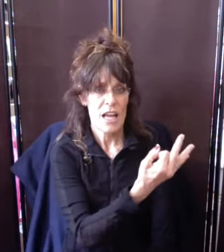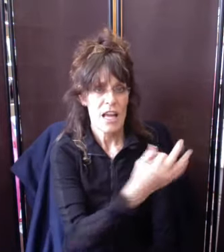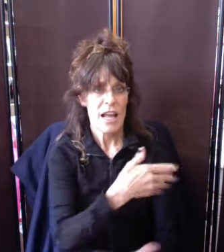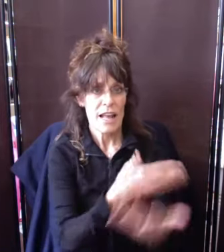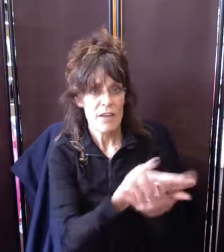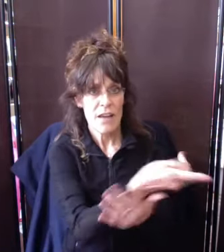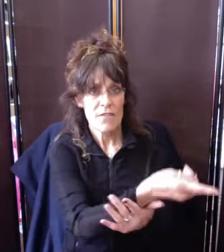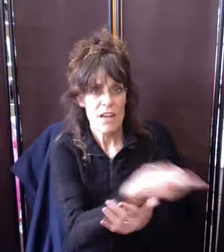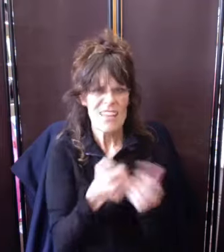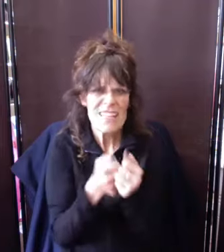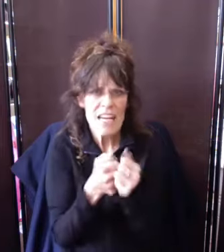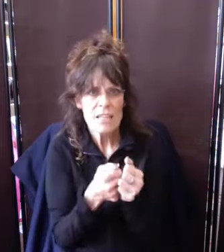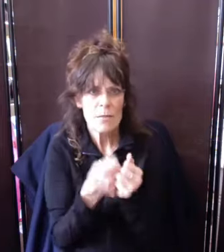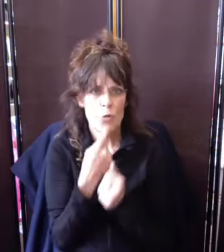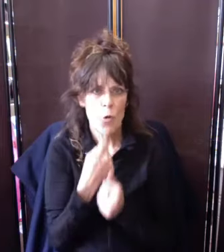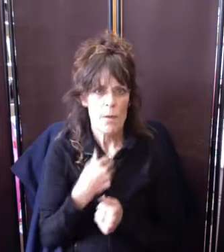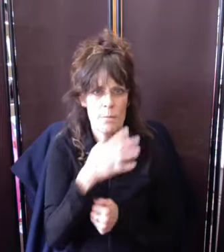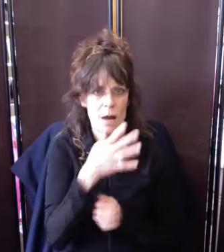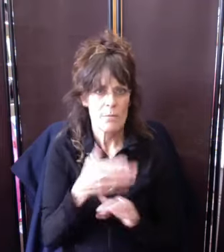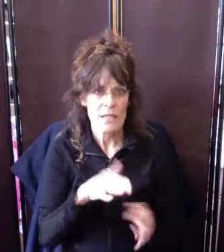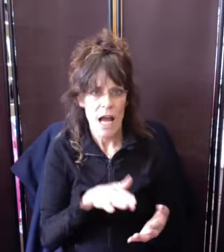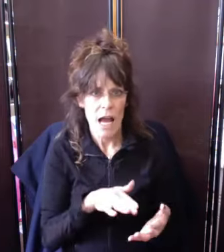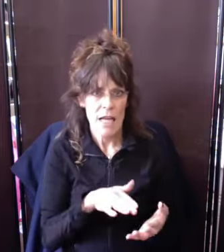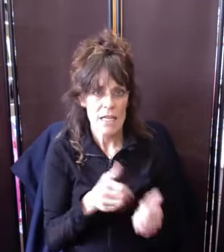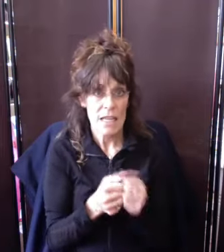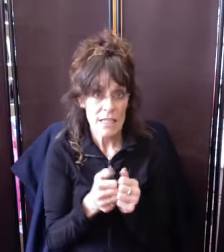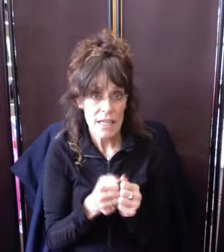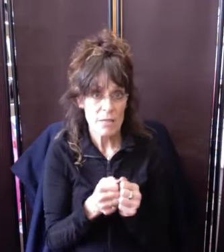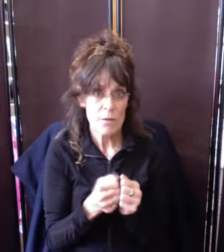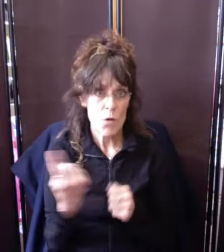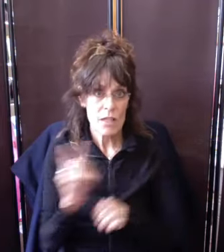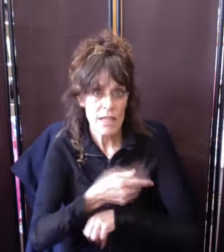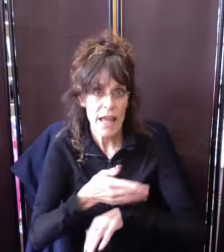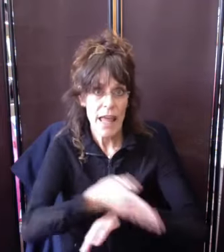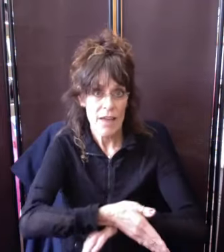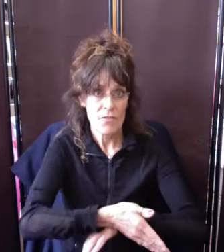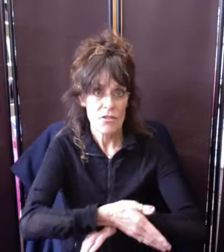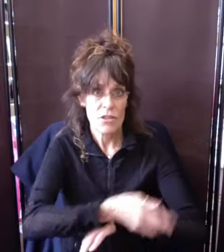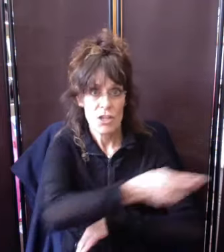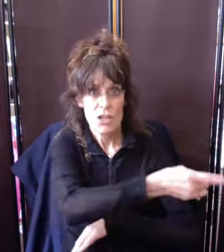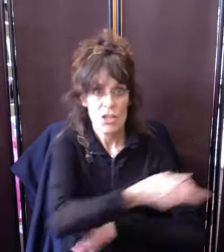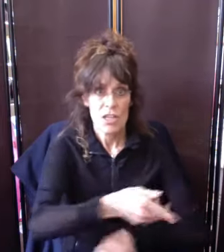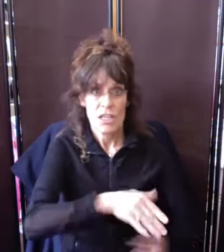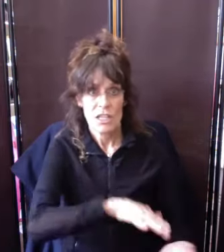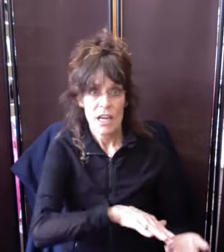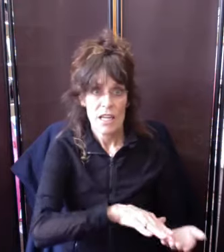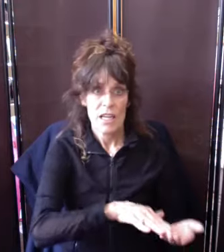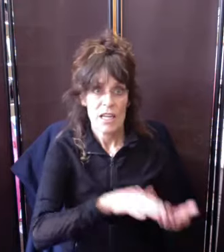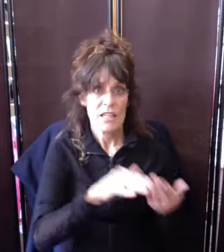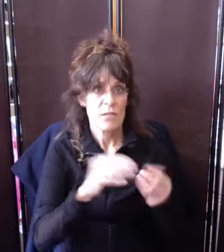me that she had died. And they texted me a day after she died. And they didn't have a seat for me at the funeral. Not at